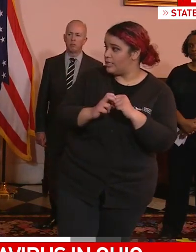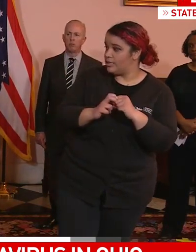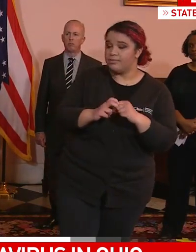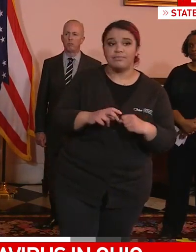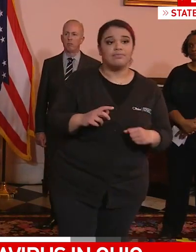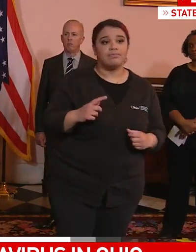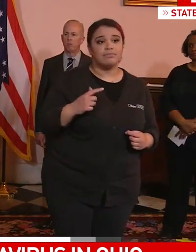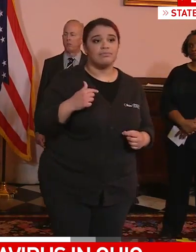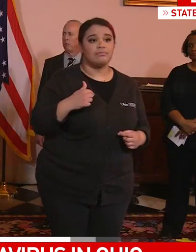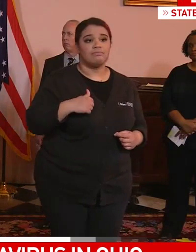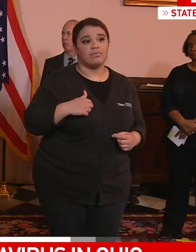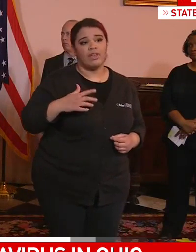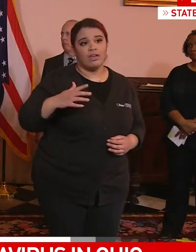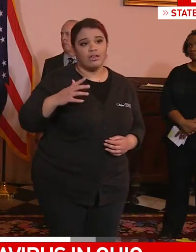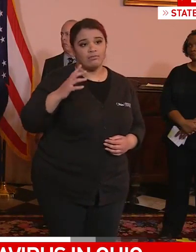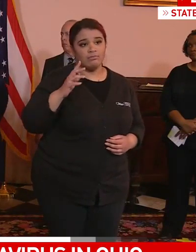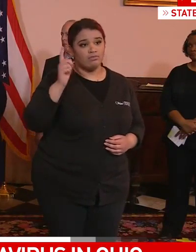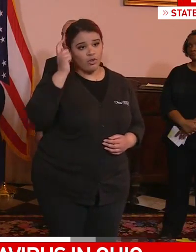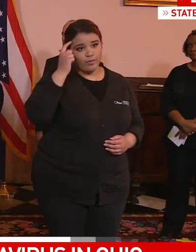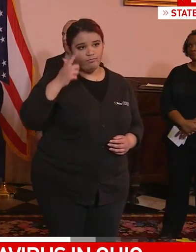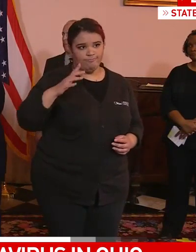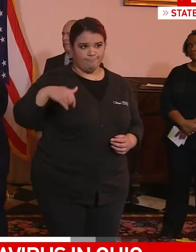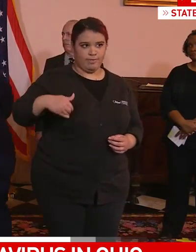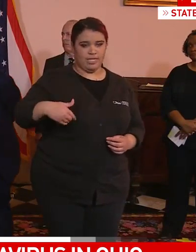No, I've not been.